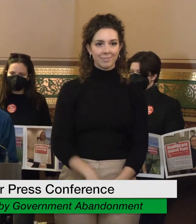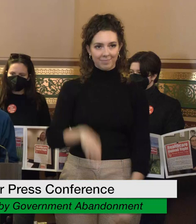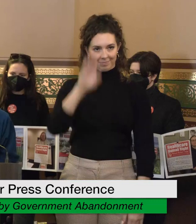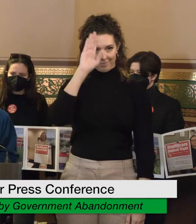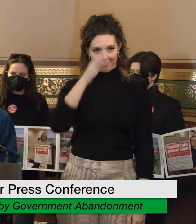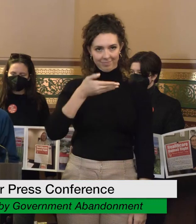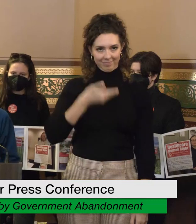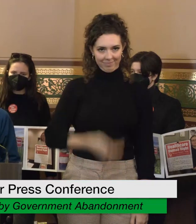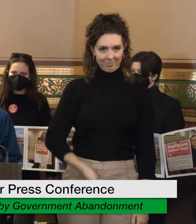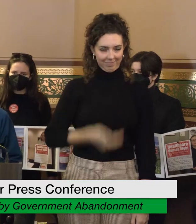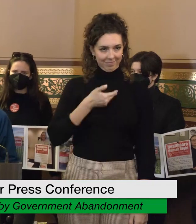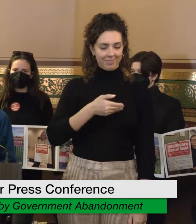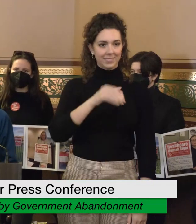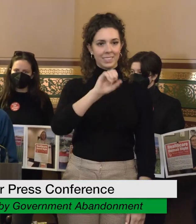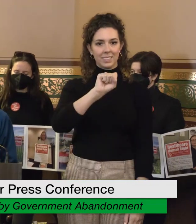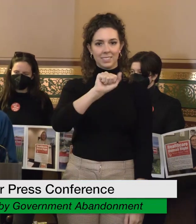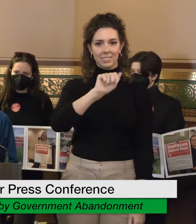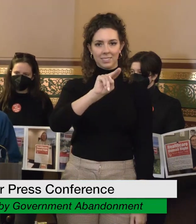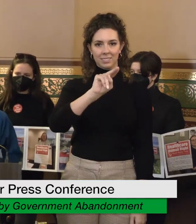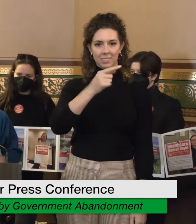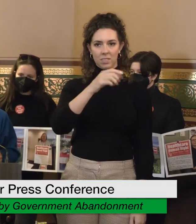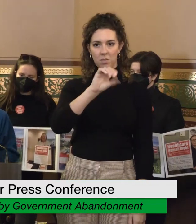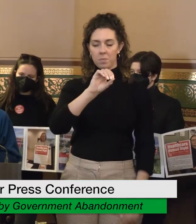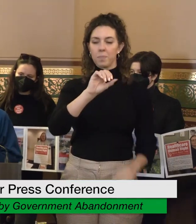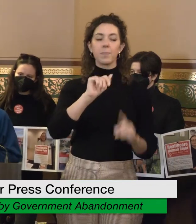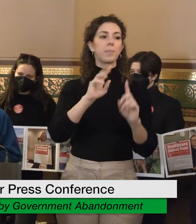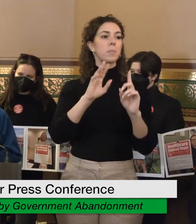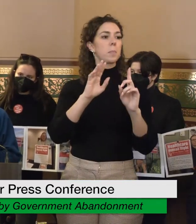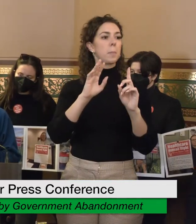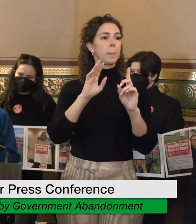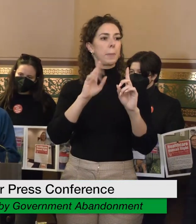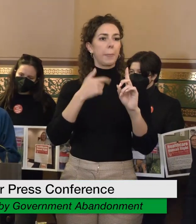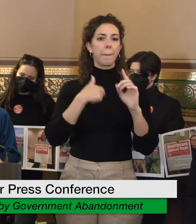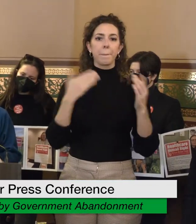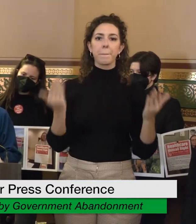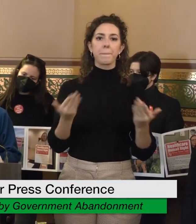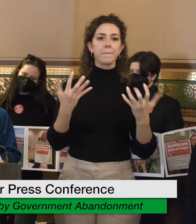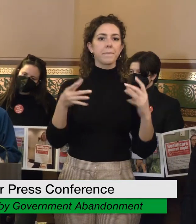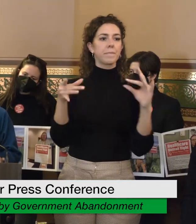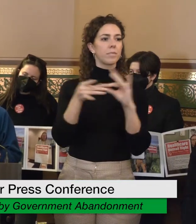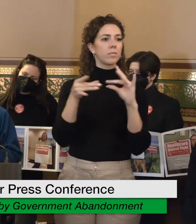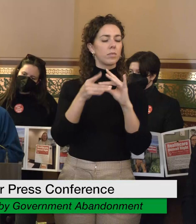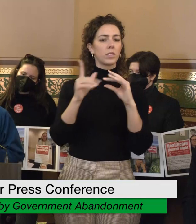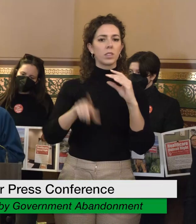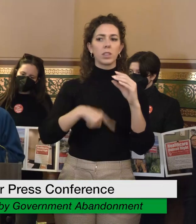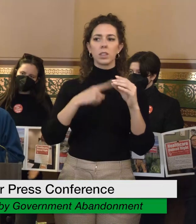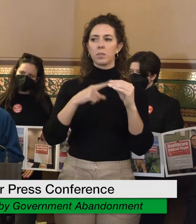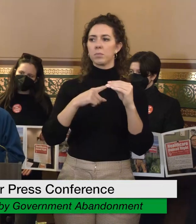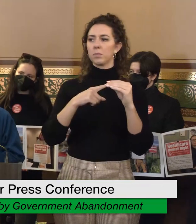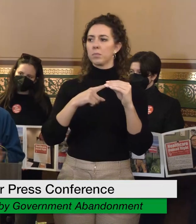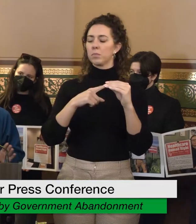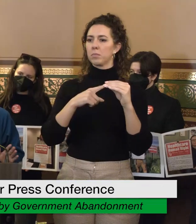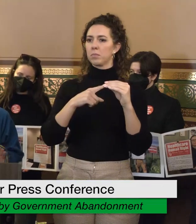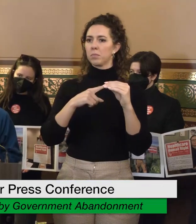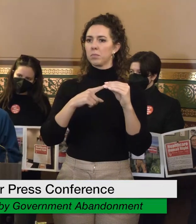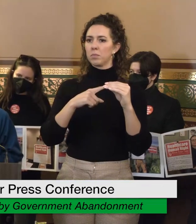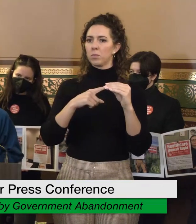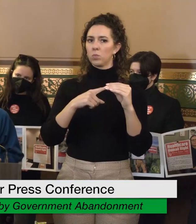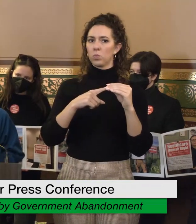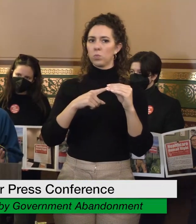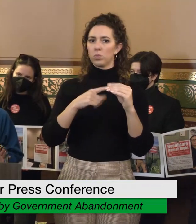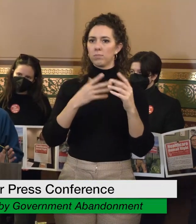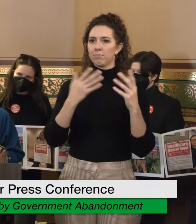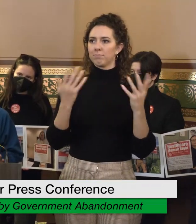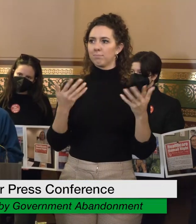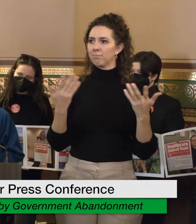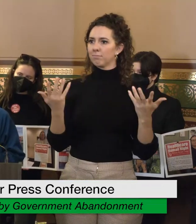Hi, my name is Sango. I'm here to talk about the staff needing money for the